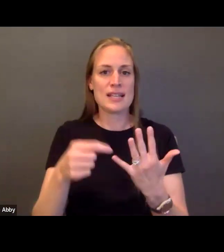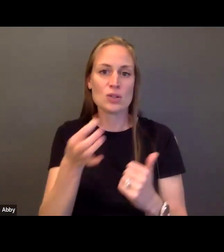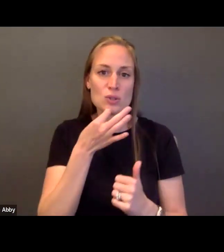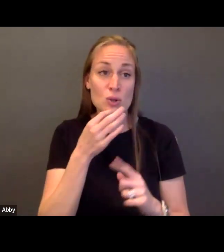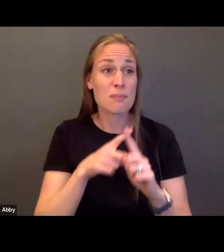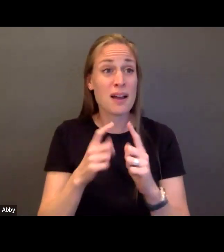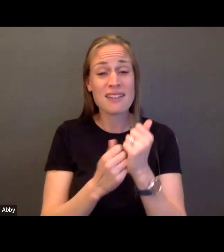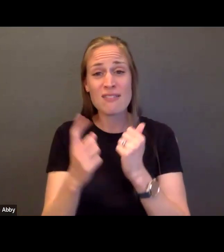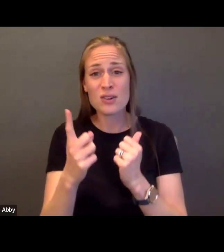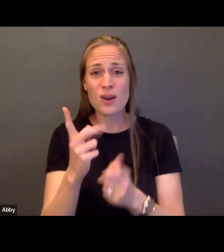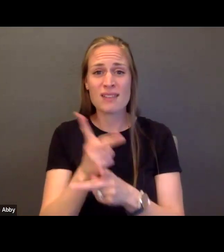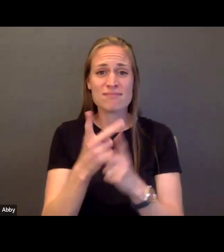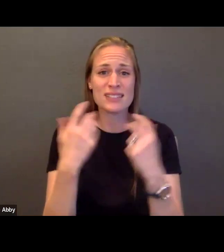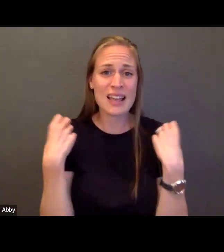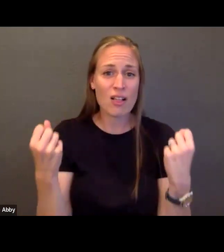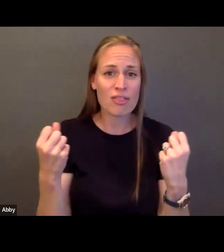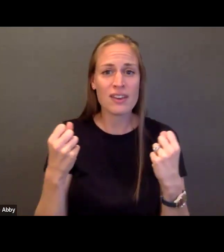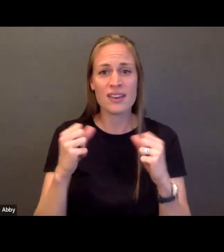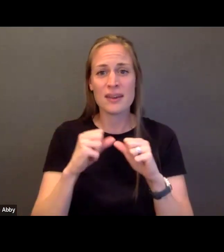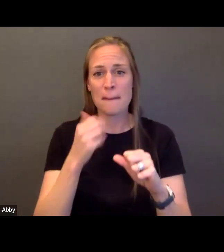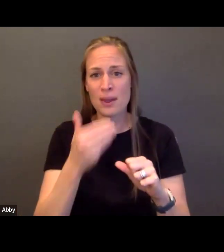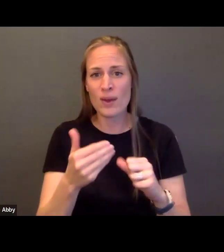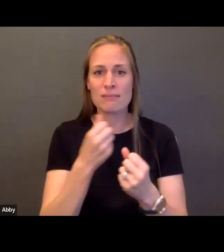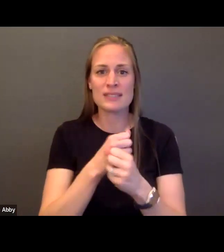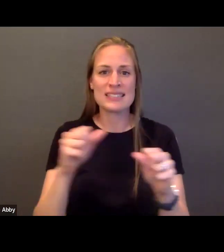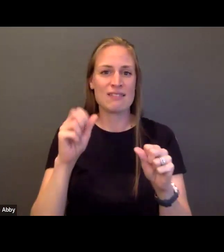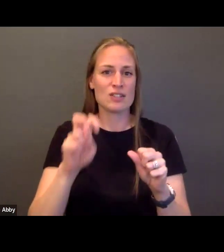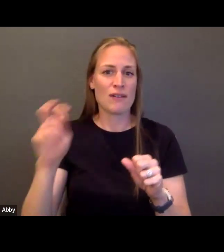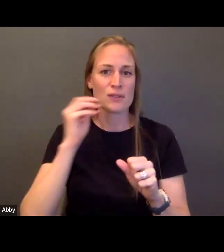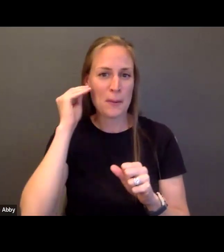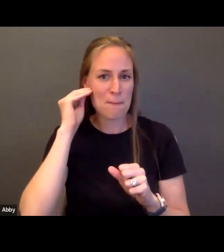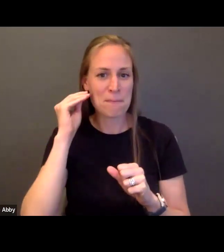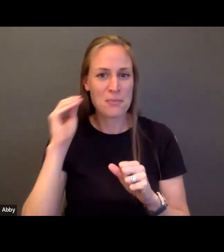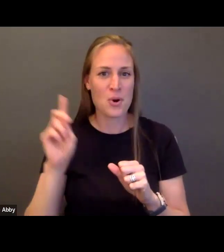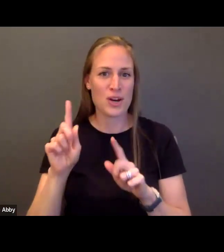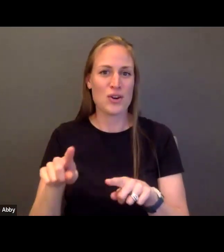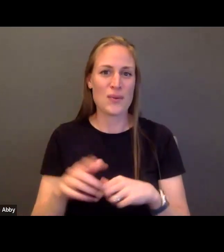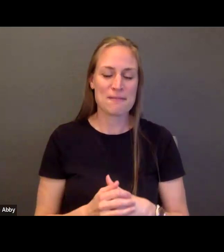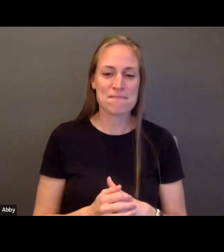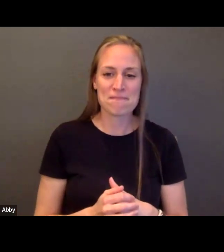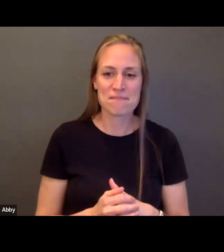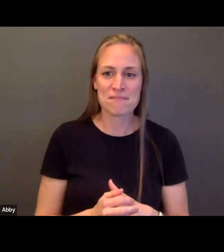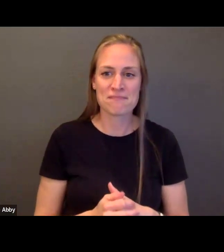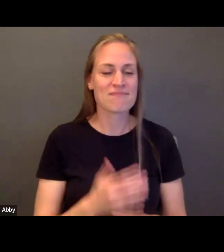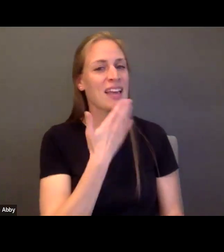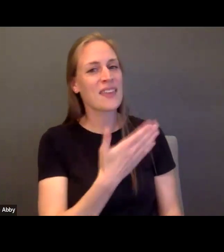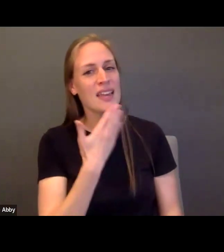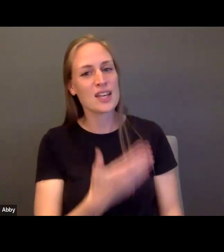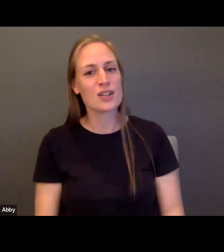stay healthy, be well, and safe travels home wherever you're going. Take care. Thank you.